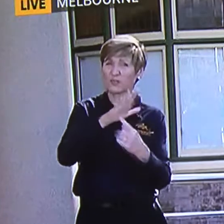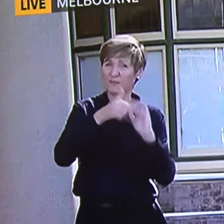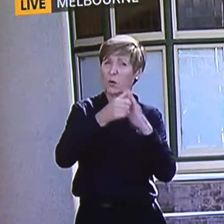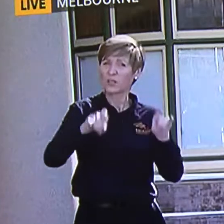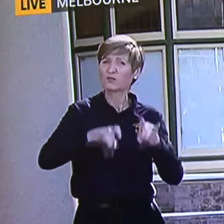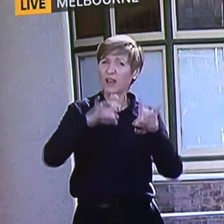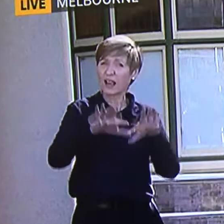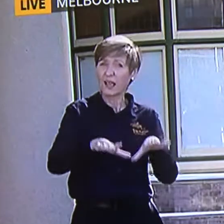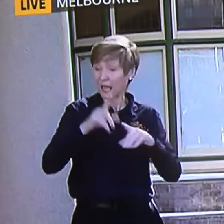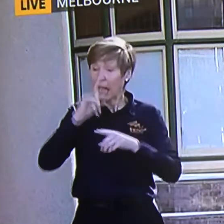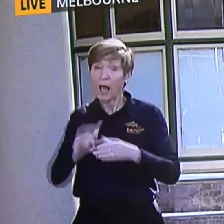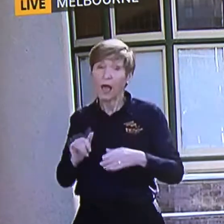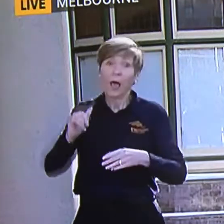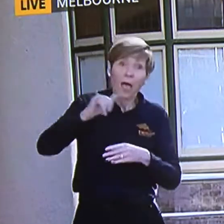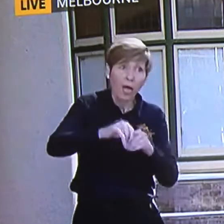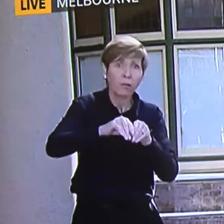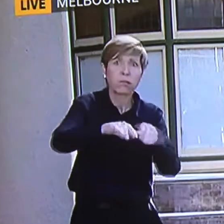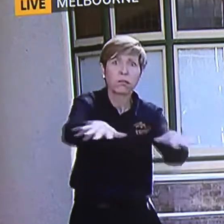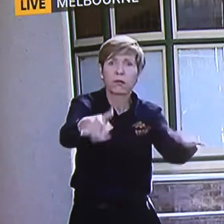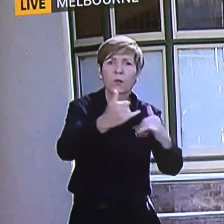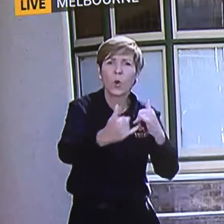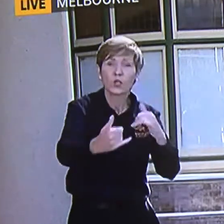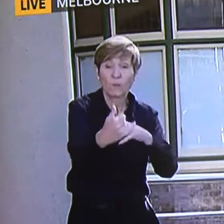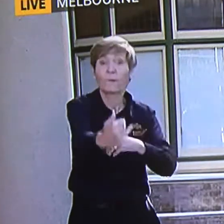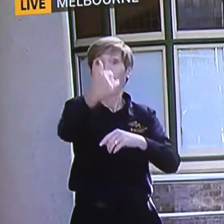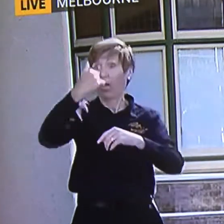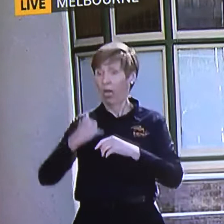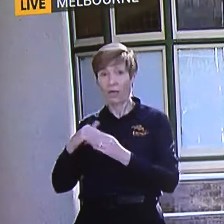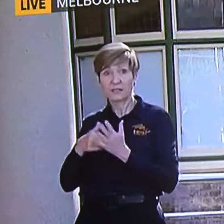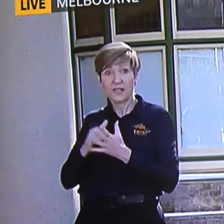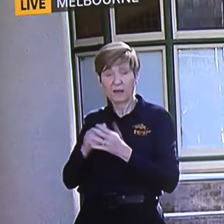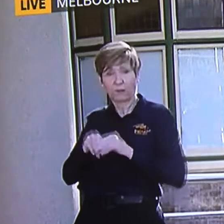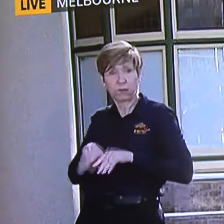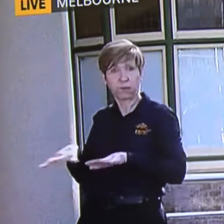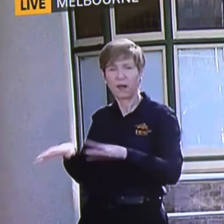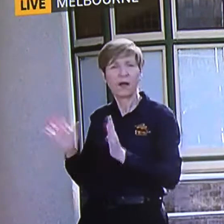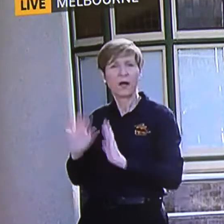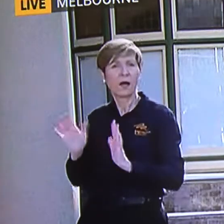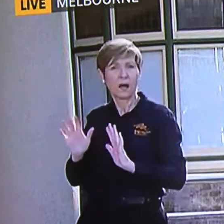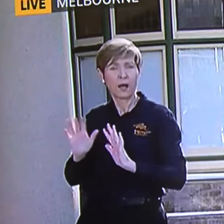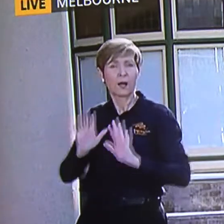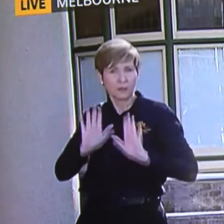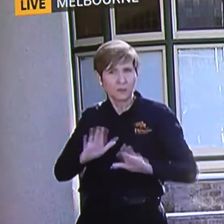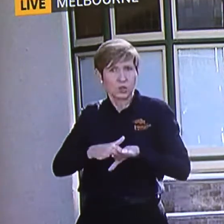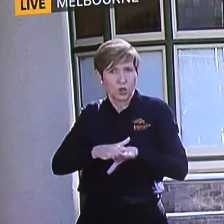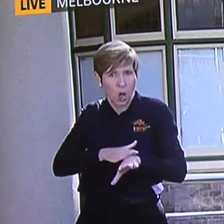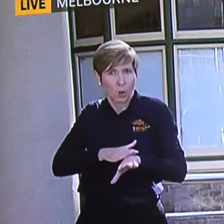Australia's capacity to, further down the track, progressively lift restrictions on a step-by-step